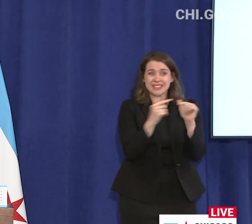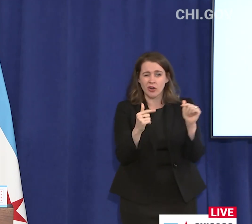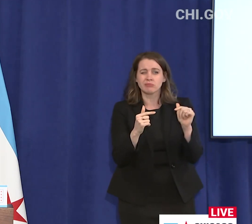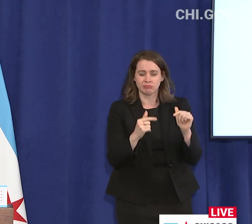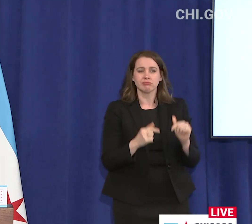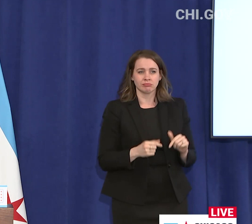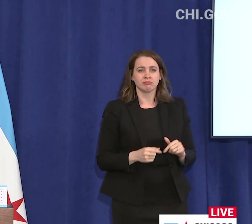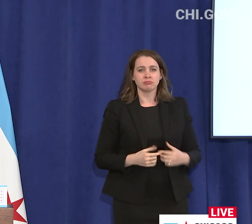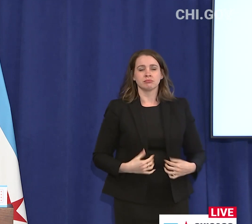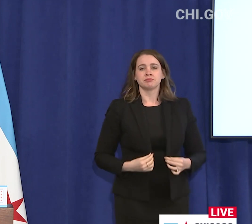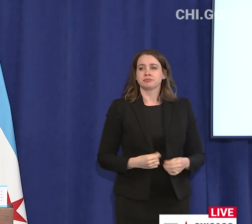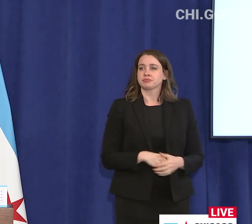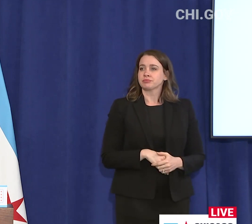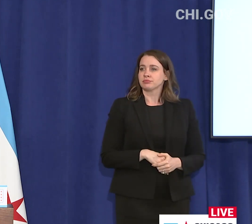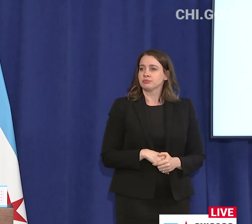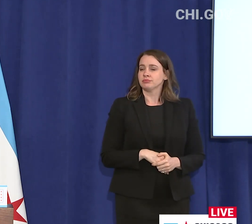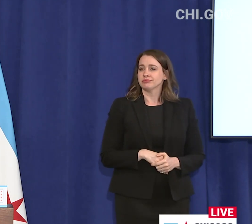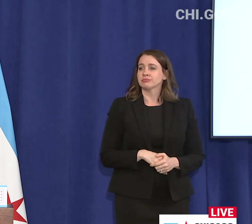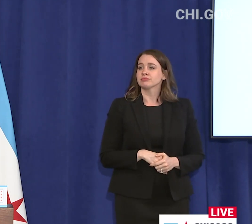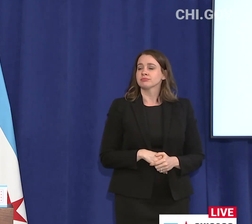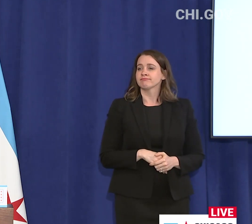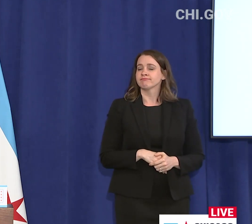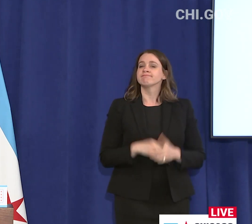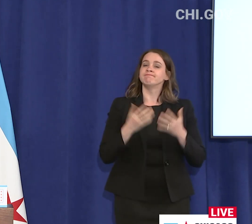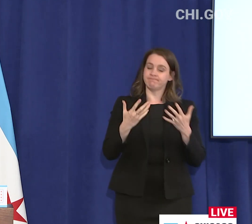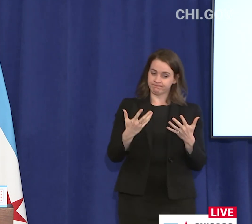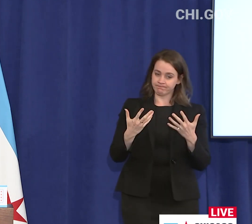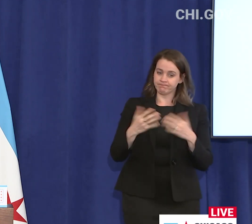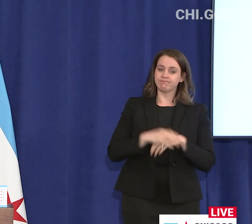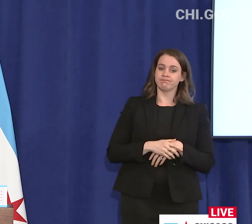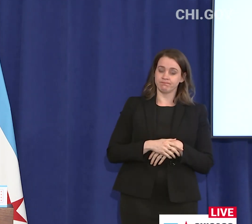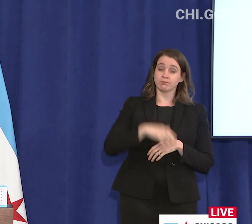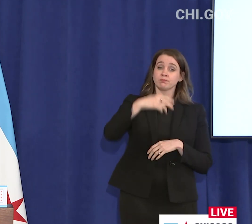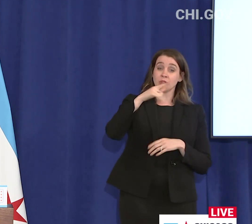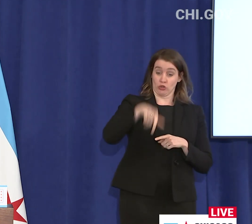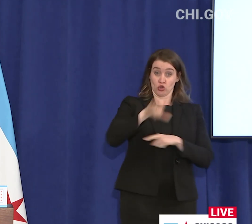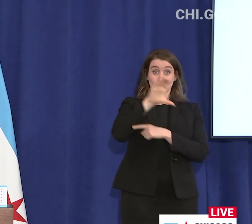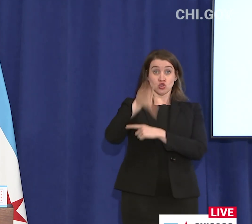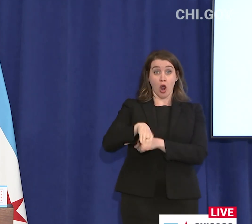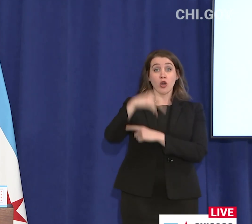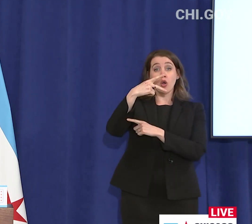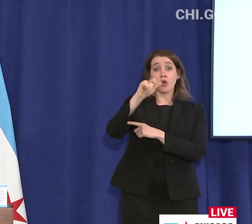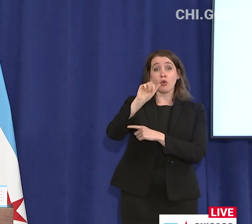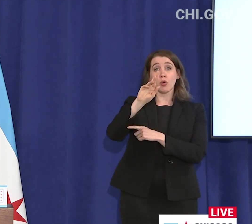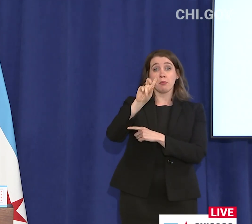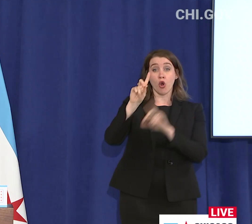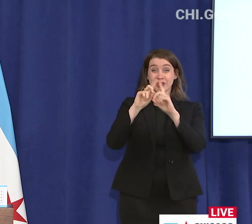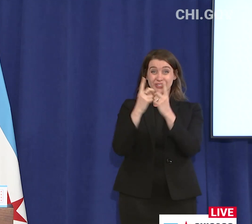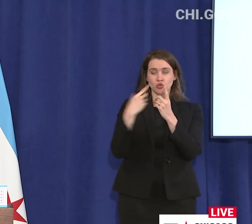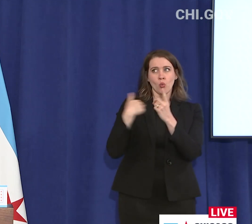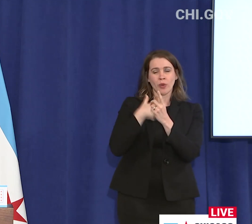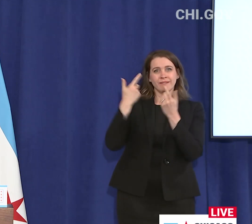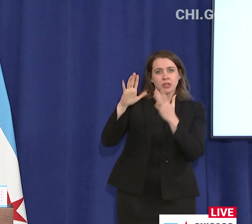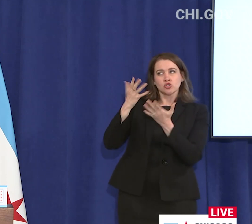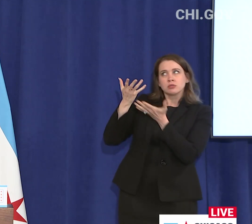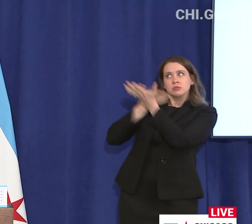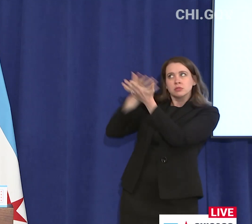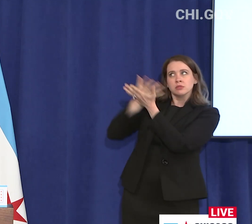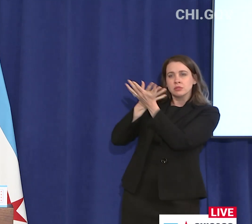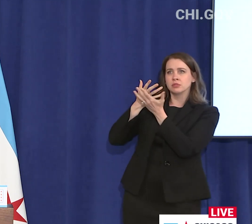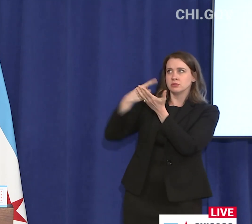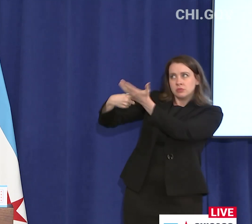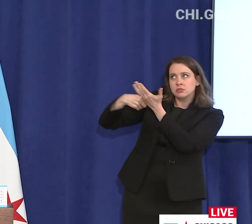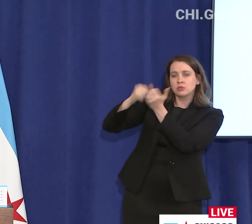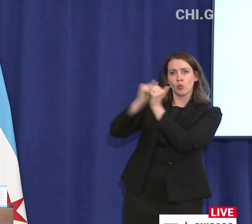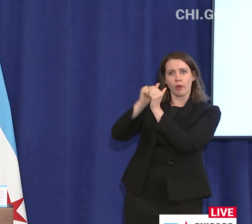Chicago? The Park District has been in lengthy conversations with folks at the state level. We will be putting